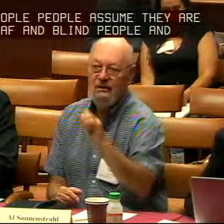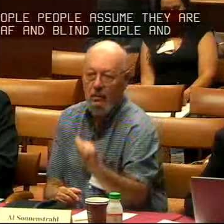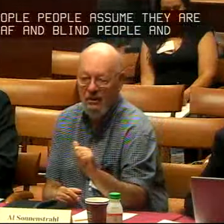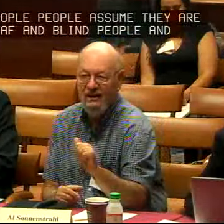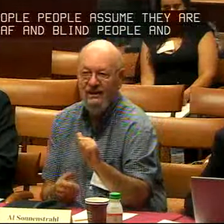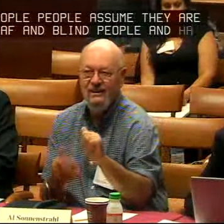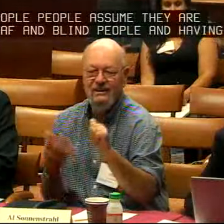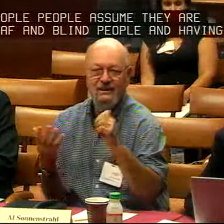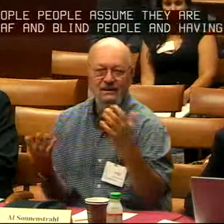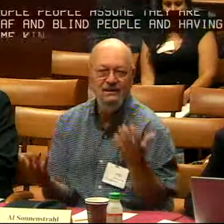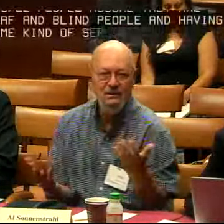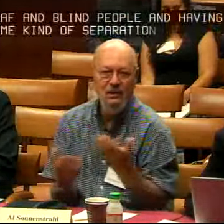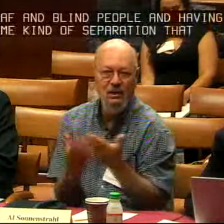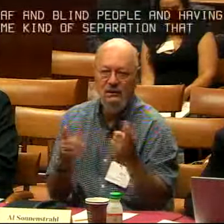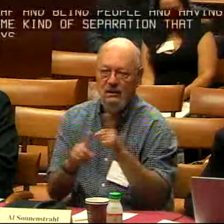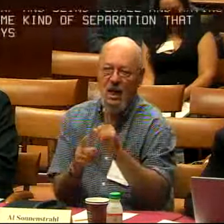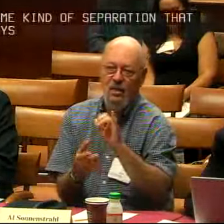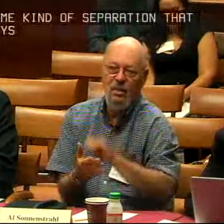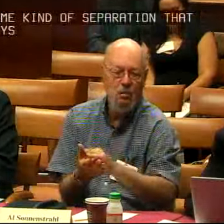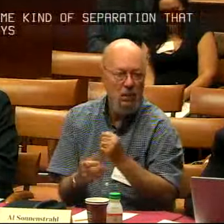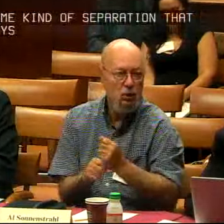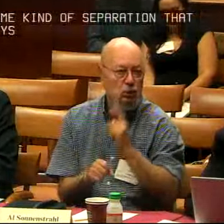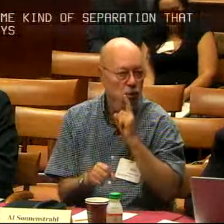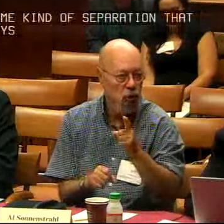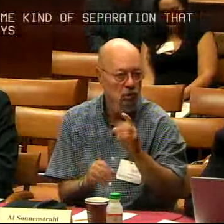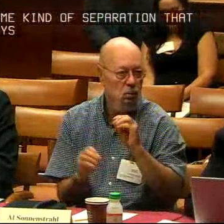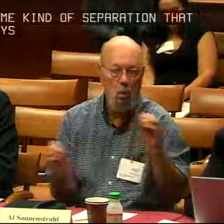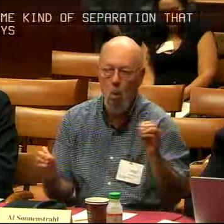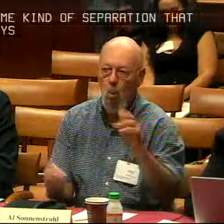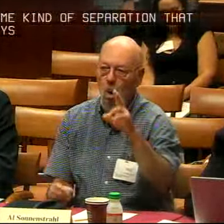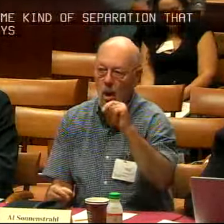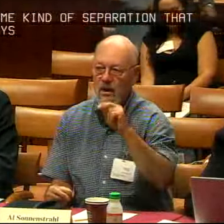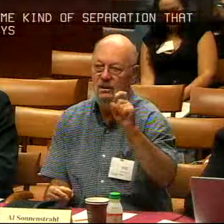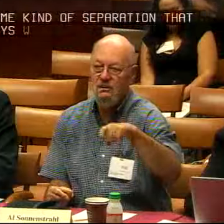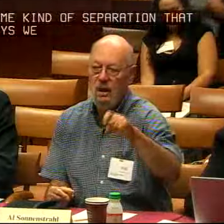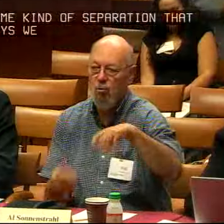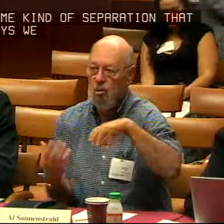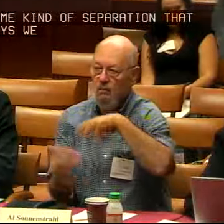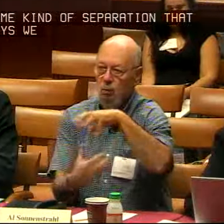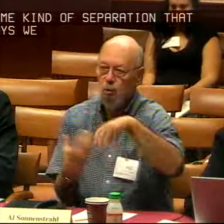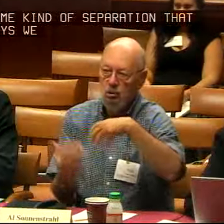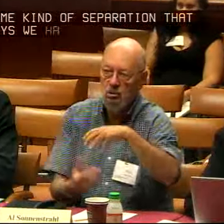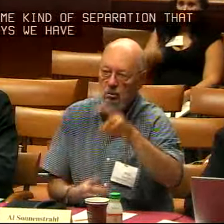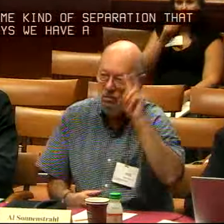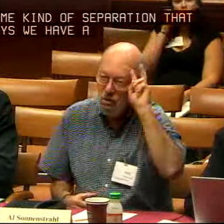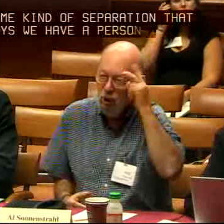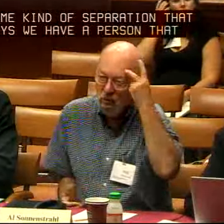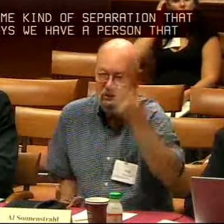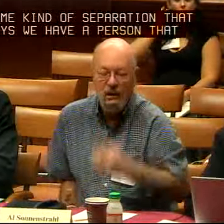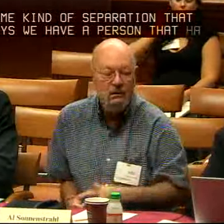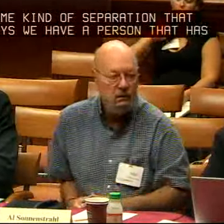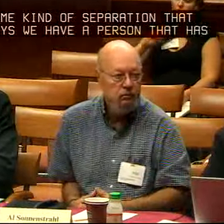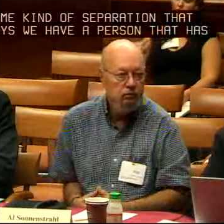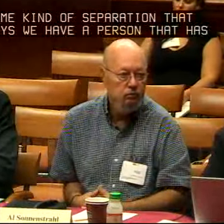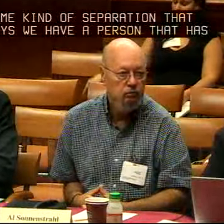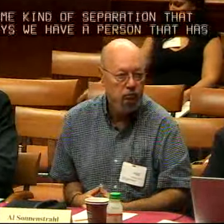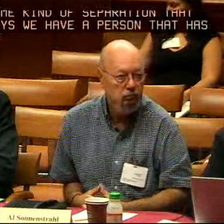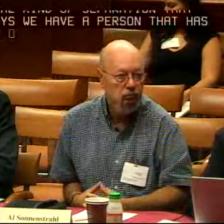who has two of those specific disabilities and one person a deaf-blind person. And that can just avoid kind of unnecessary